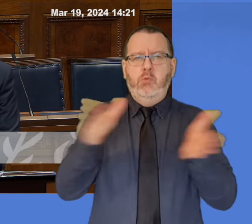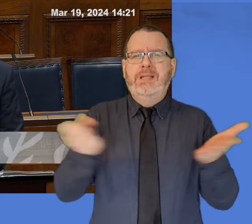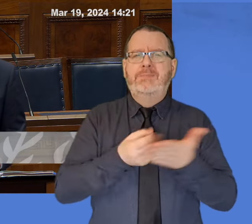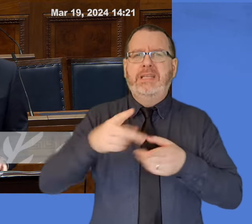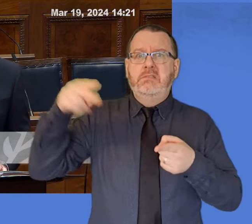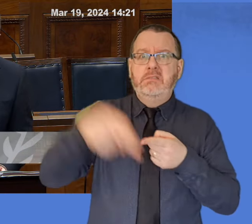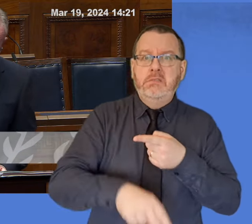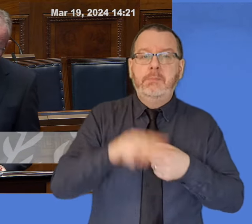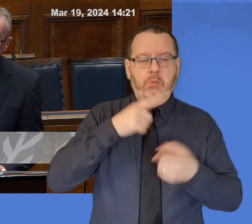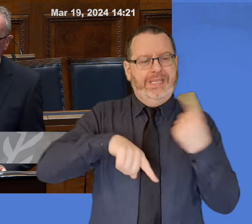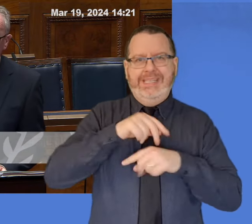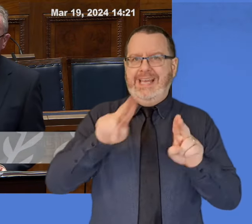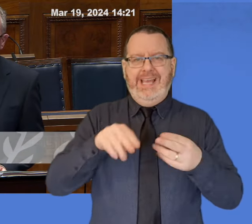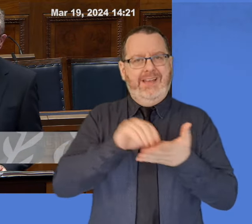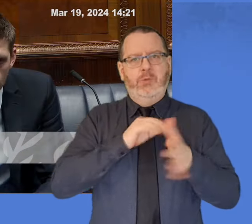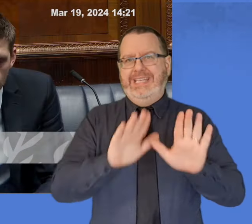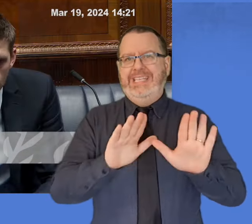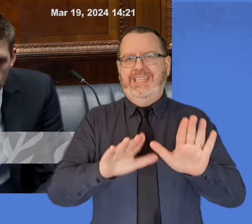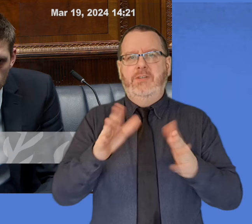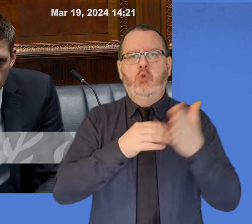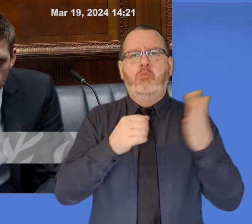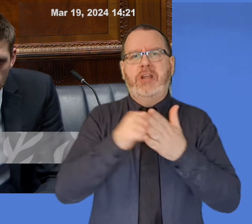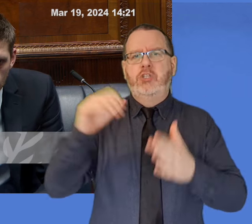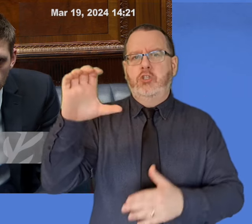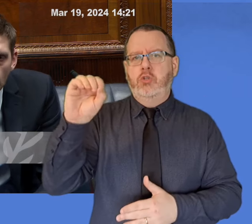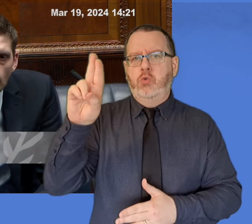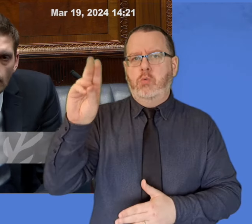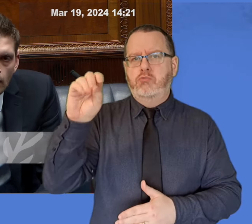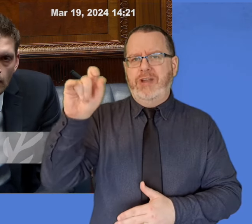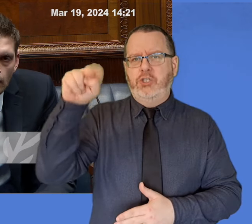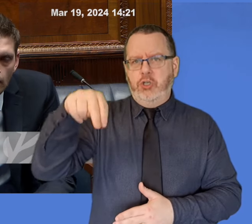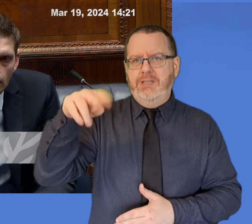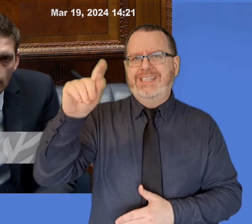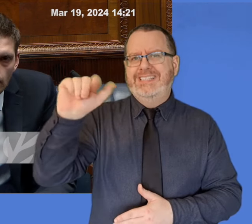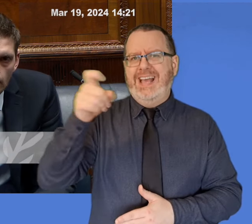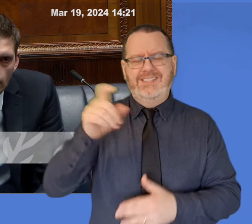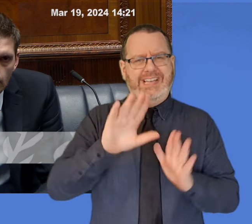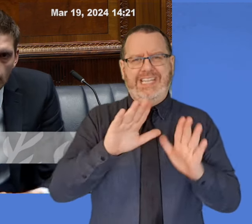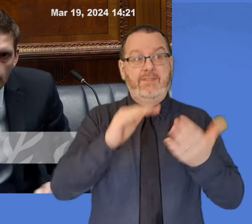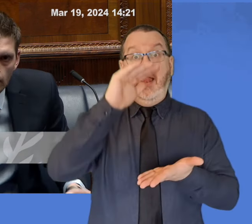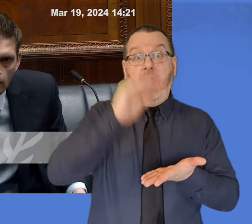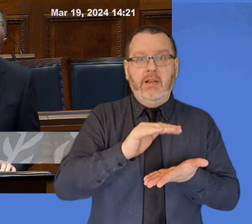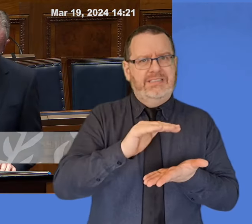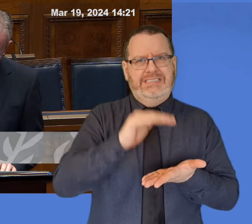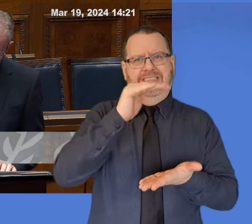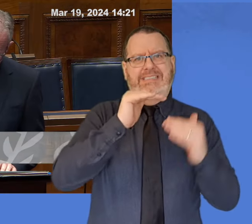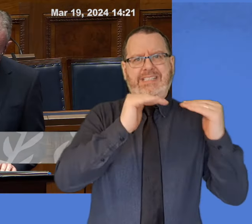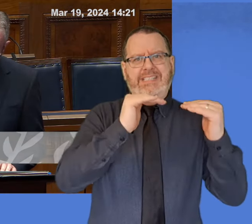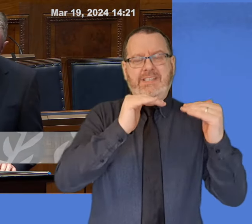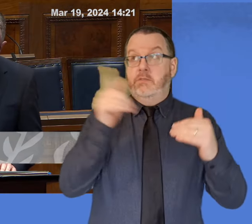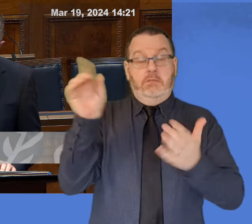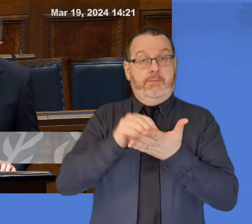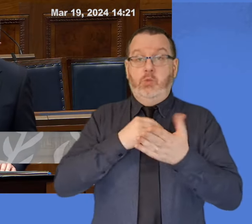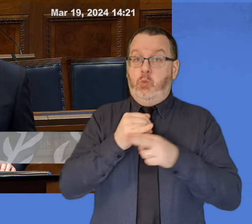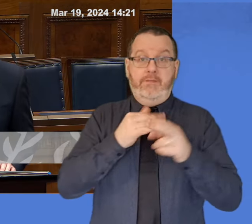public services and to adjusting the block grant for devolved taxes. In the meantime, it's my intention to create an attractive investment proposition for